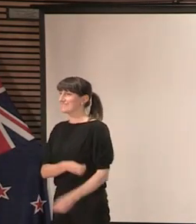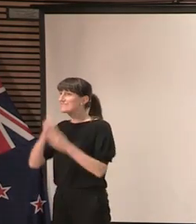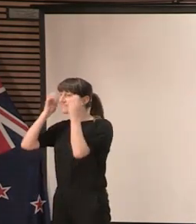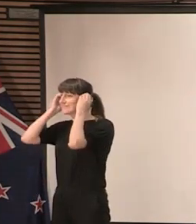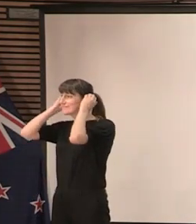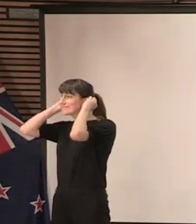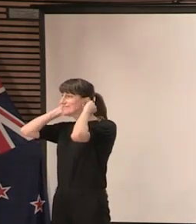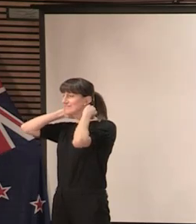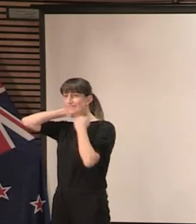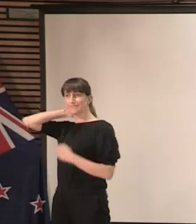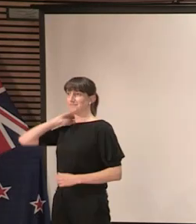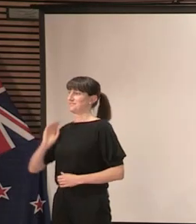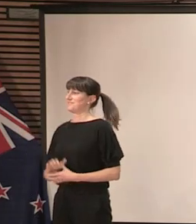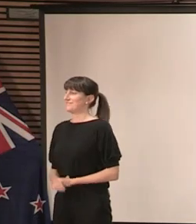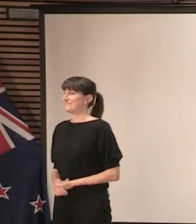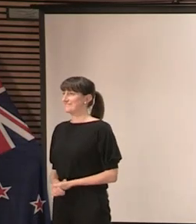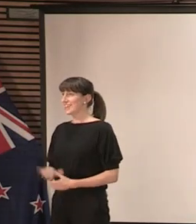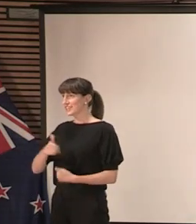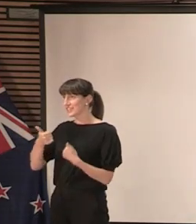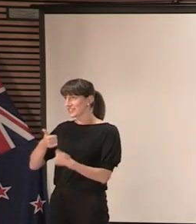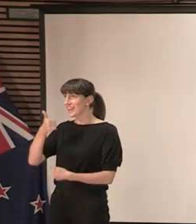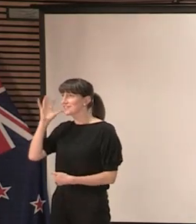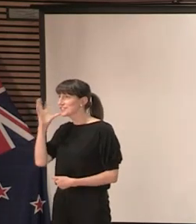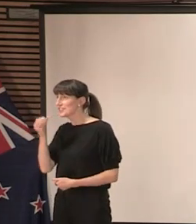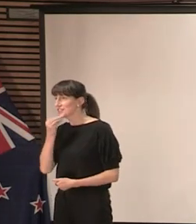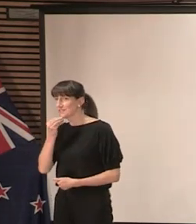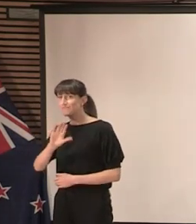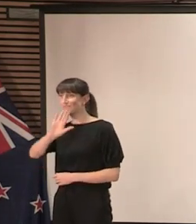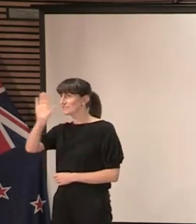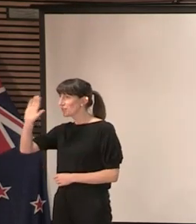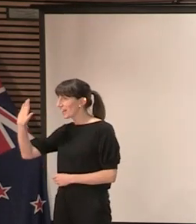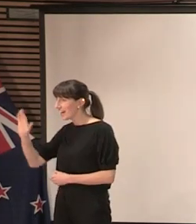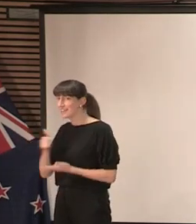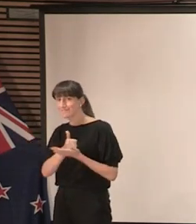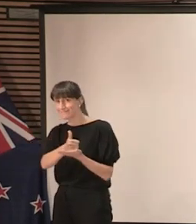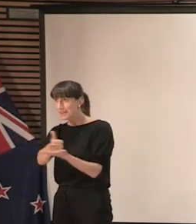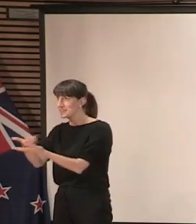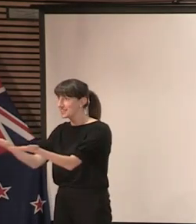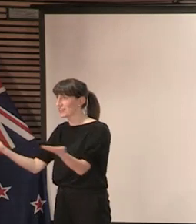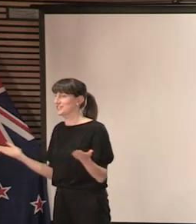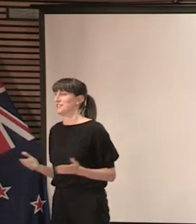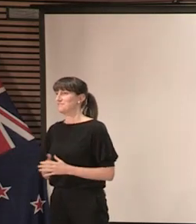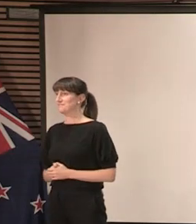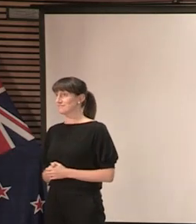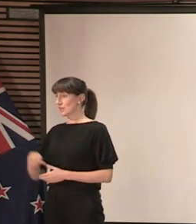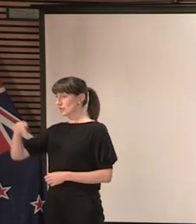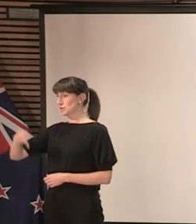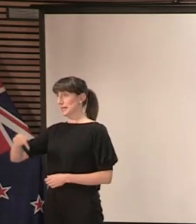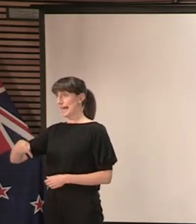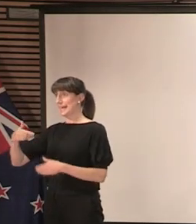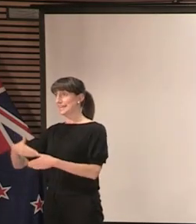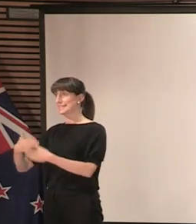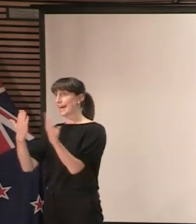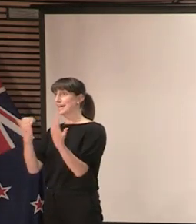All right, good afternoon everybody, kia ora, ngā nui kia koutou katoa. It's day 27 of